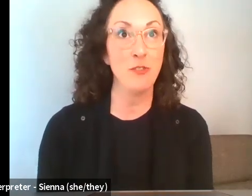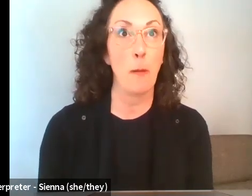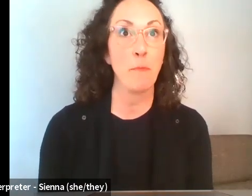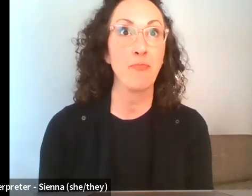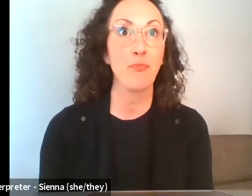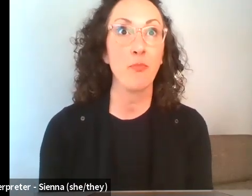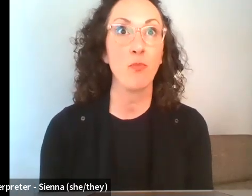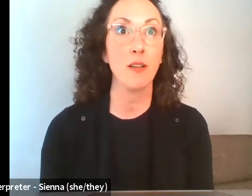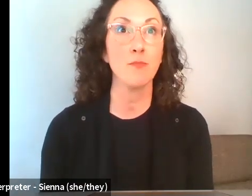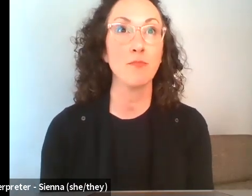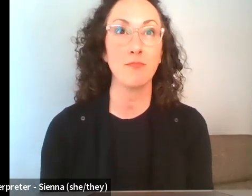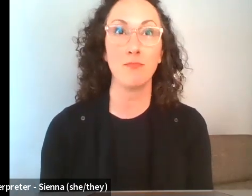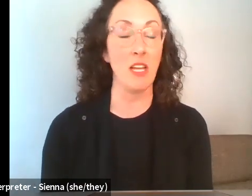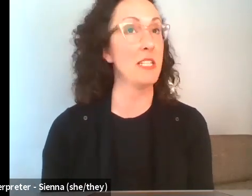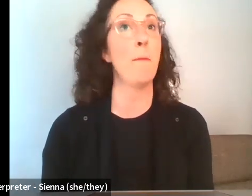Deaf.